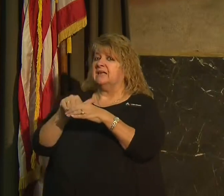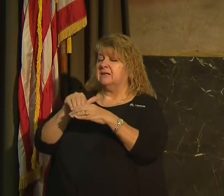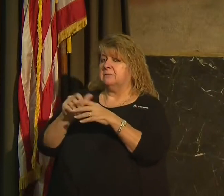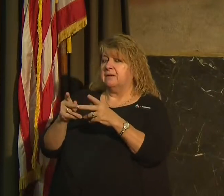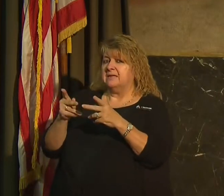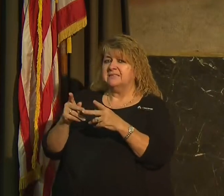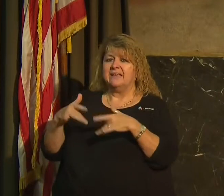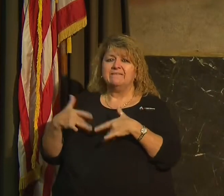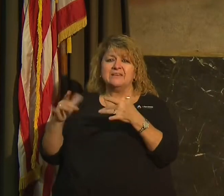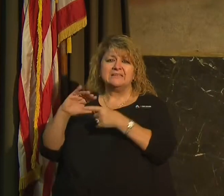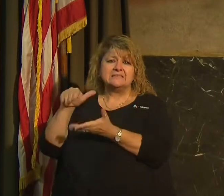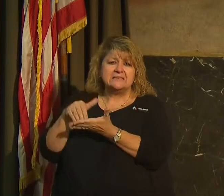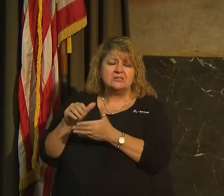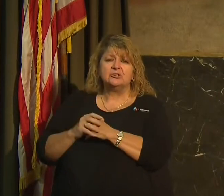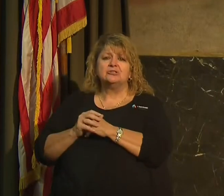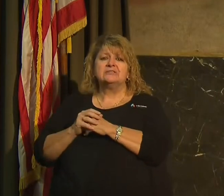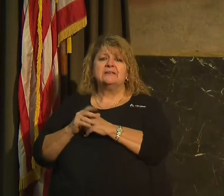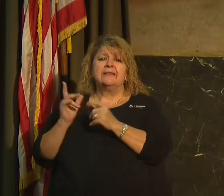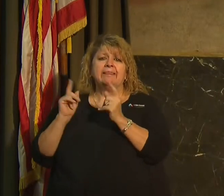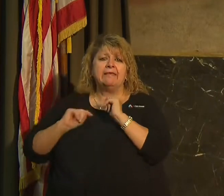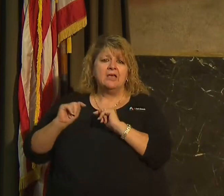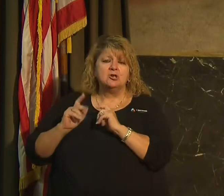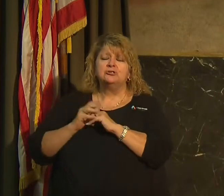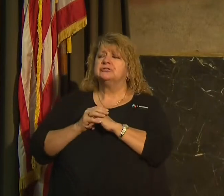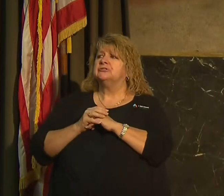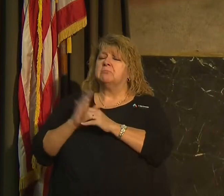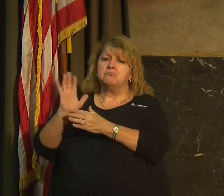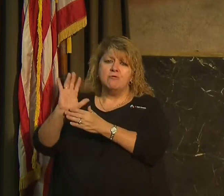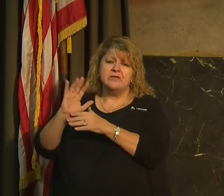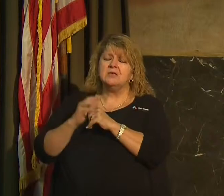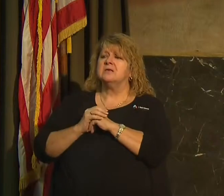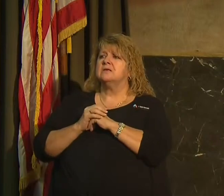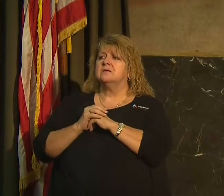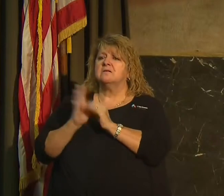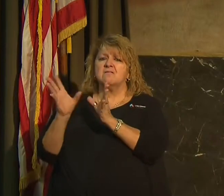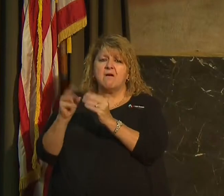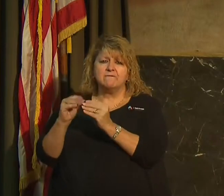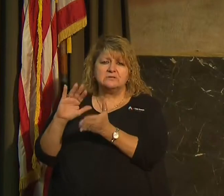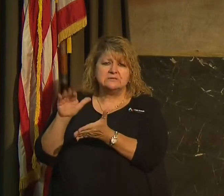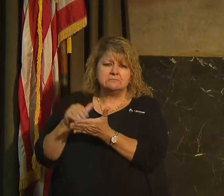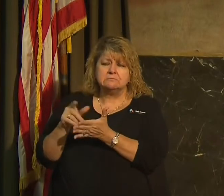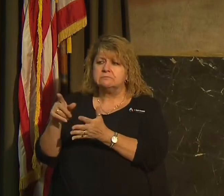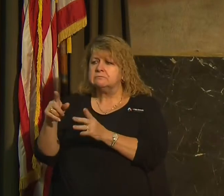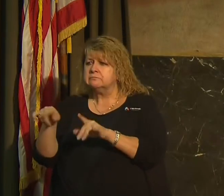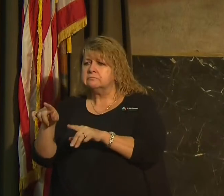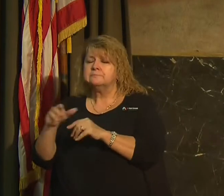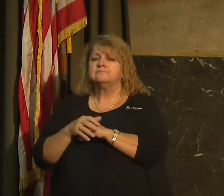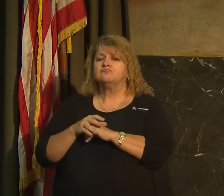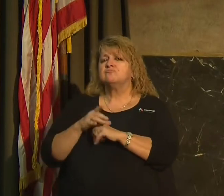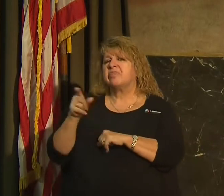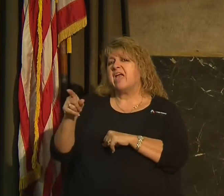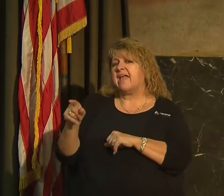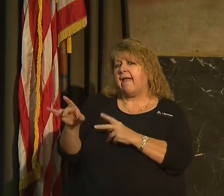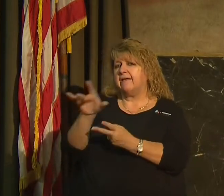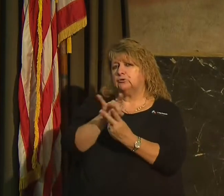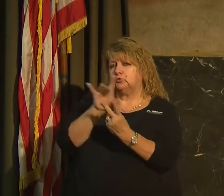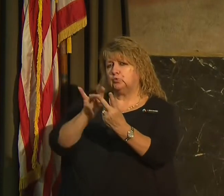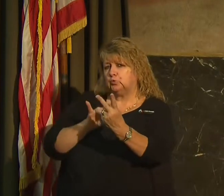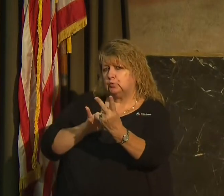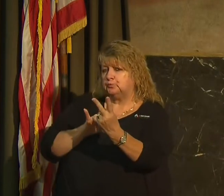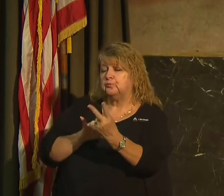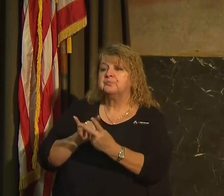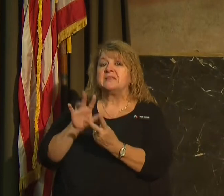event centers, theaters, conference facilities, they will be able to choose between a 75%